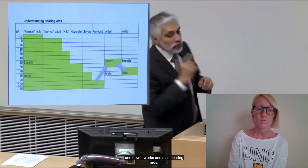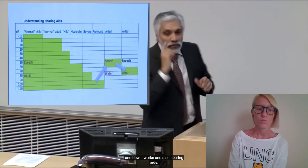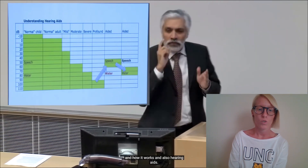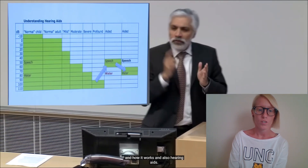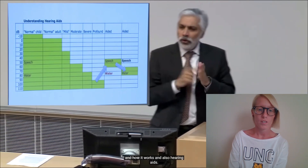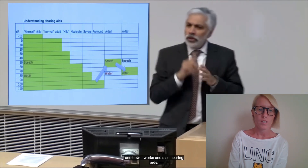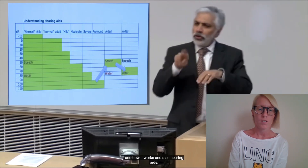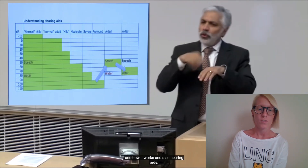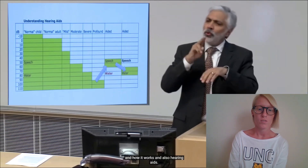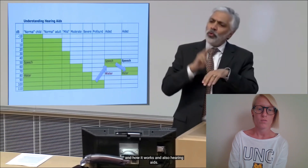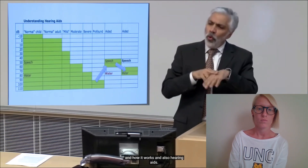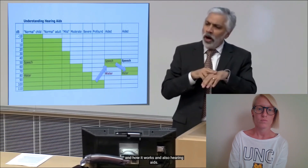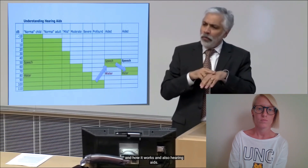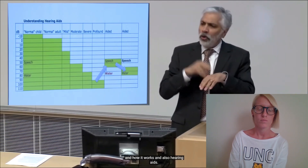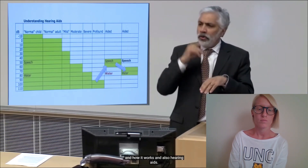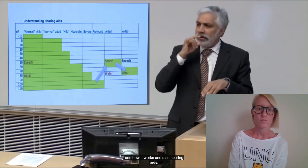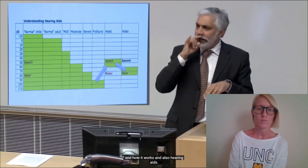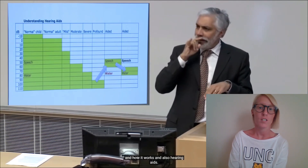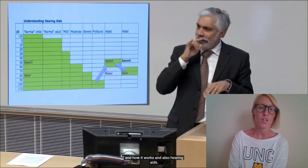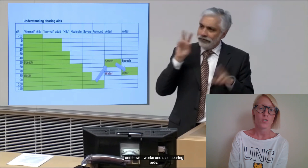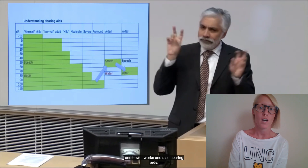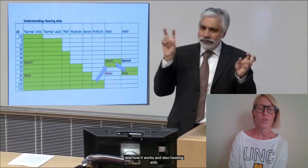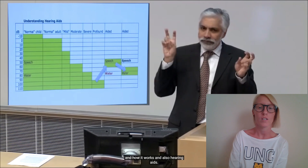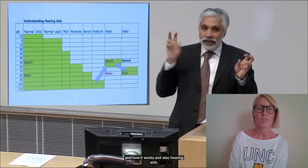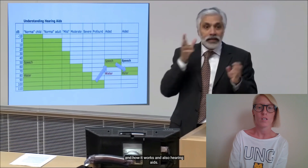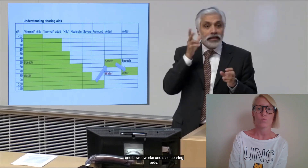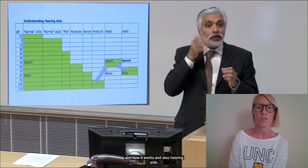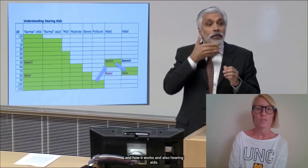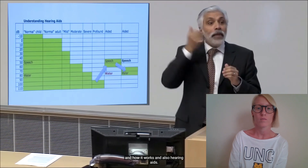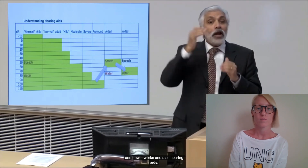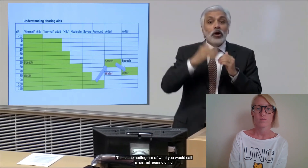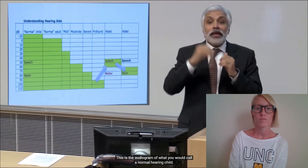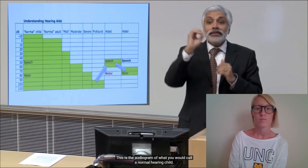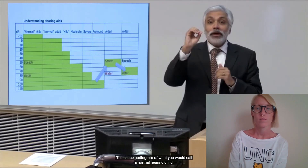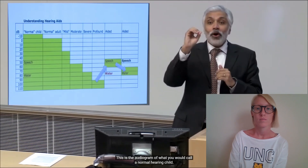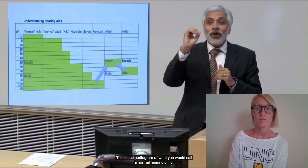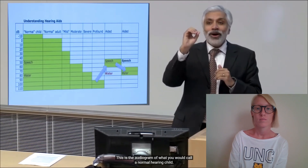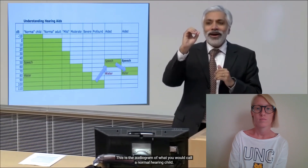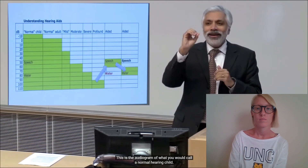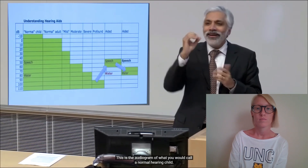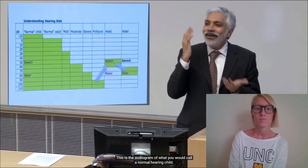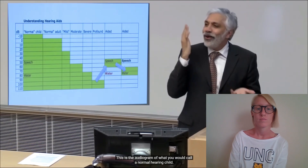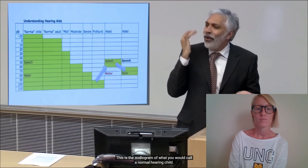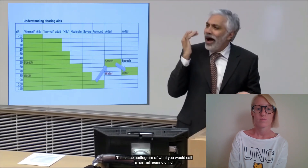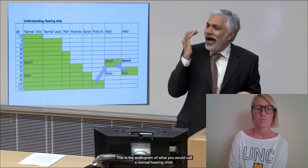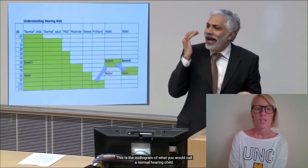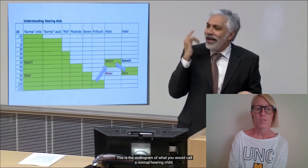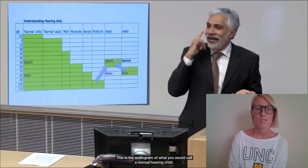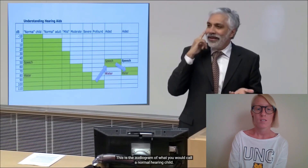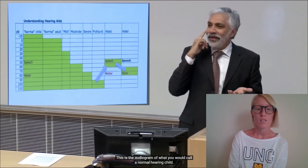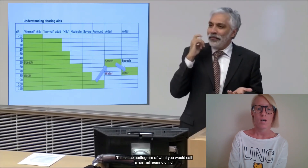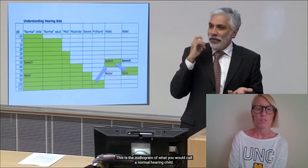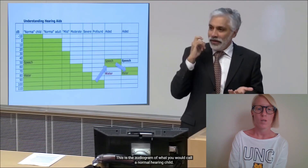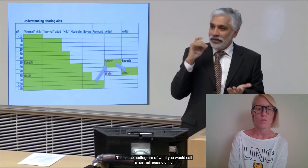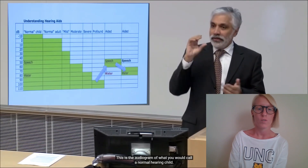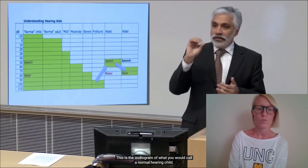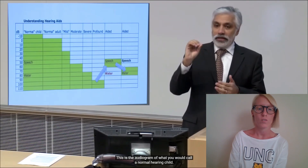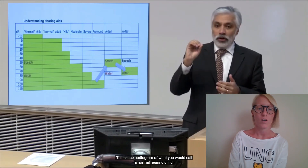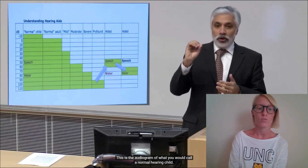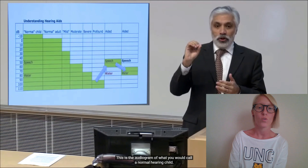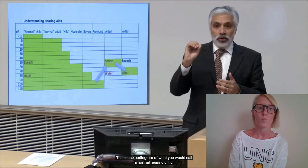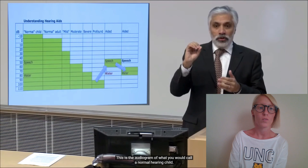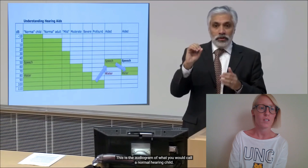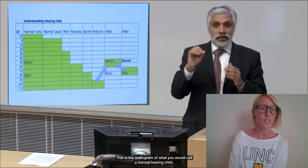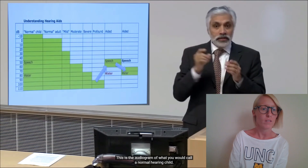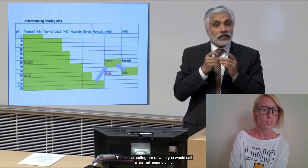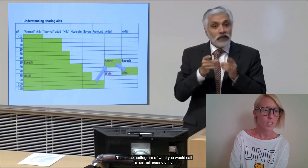works. Work and also hearing aids. And also how hearing aids work. This is the audiogram of what you would call normal hearing